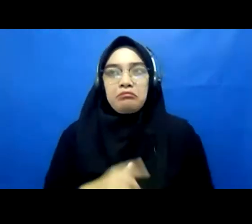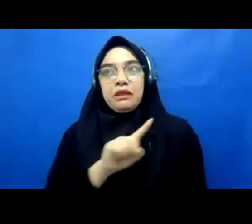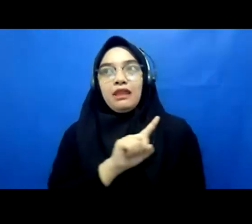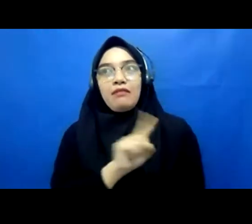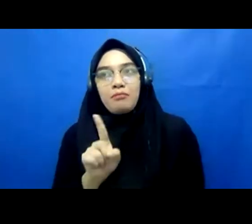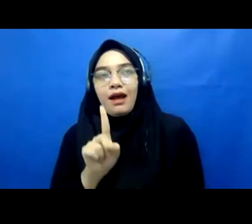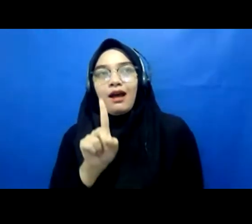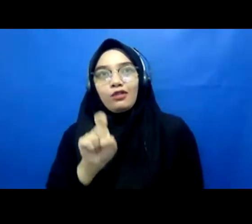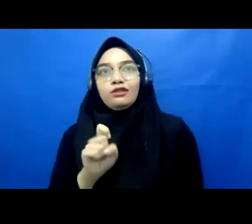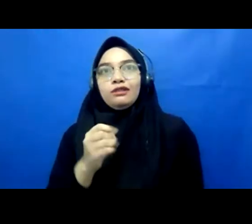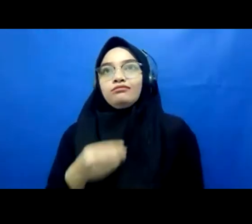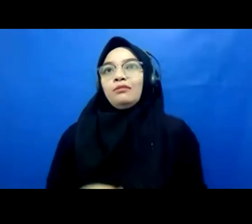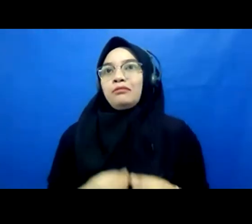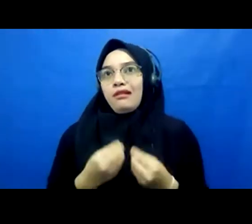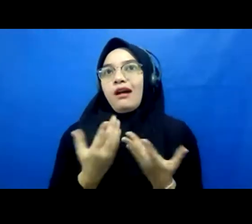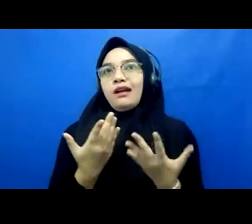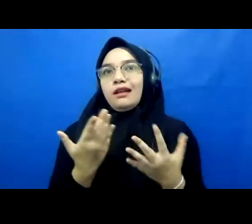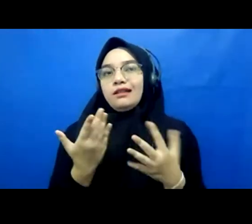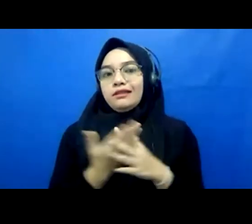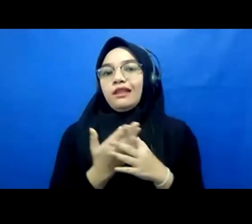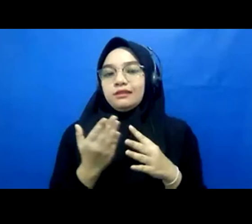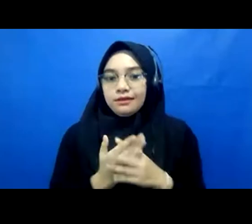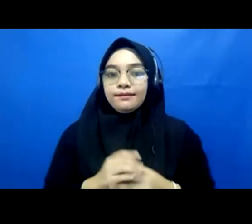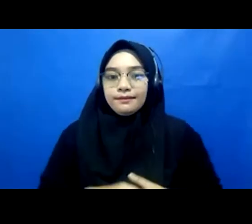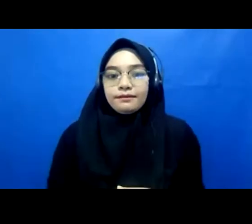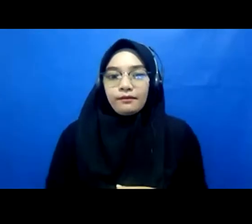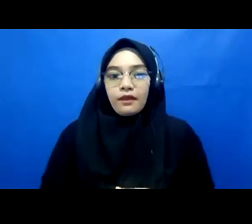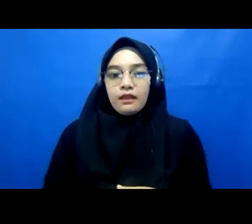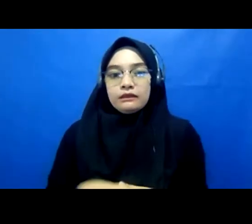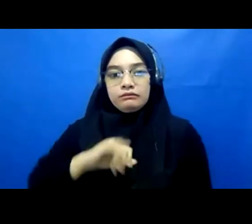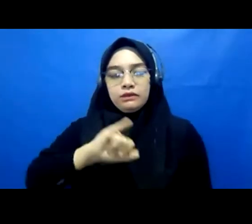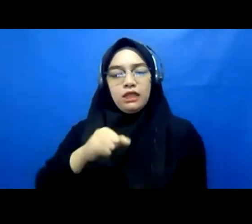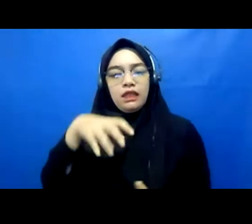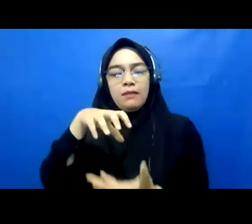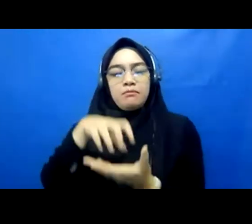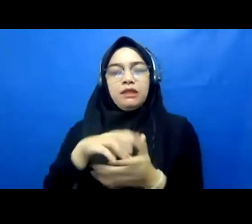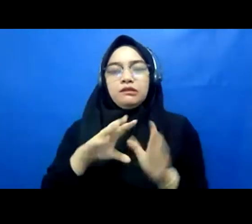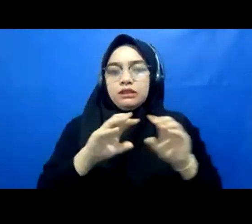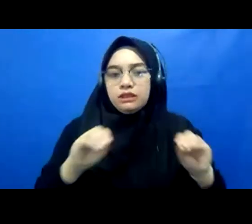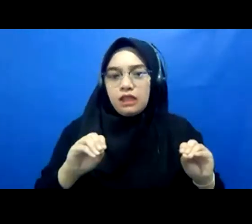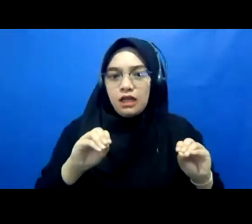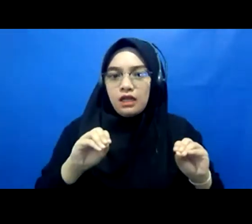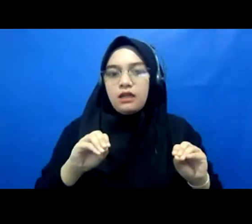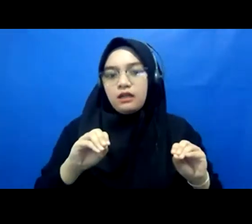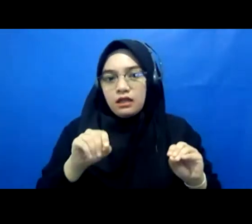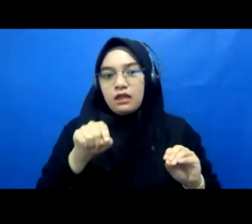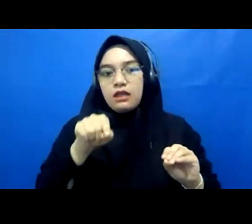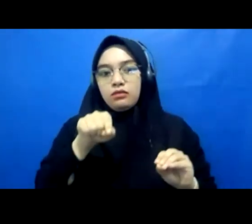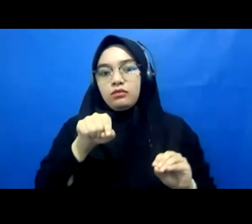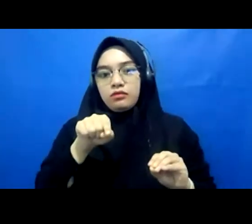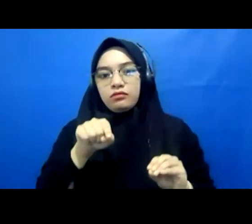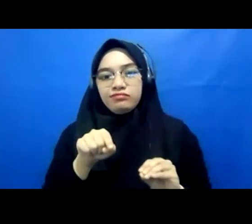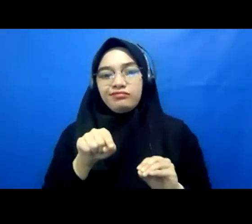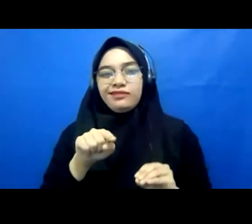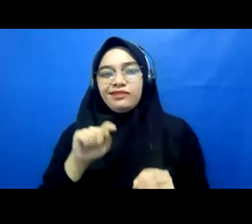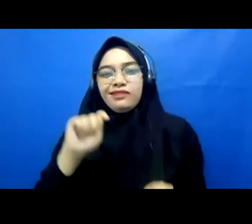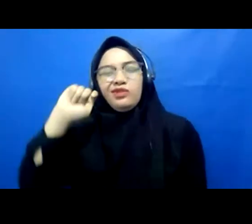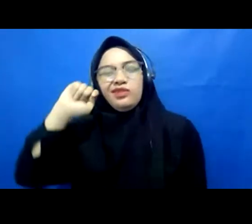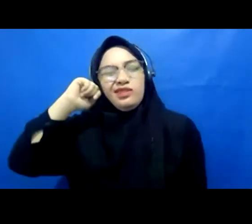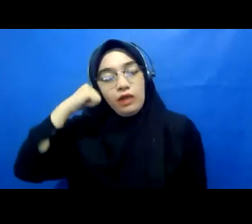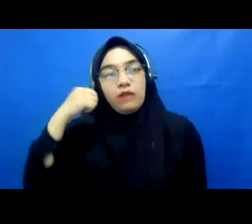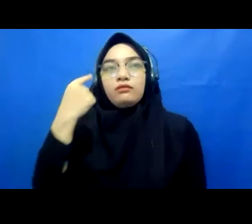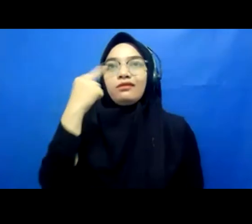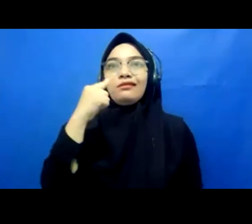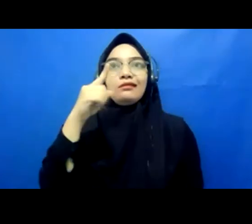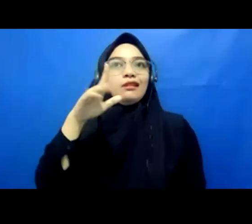Through the work, place and job providing for them, it's actually help to decrease discrimination in the community and